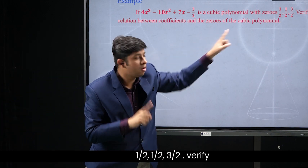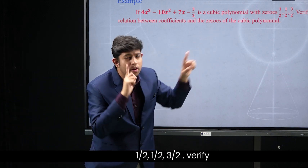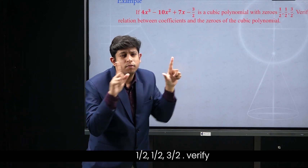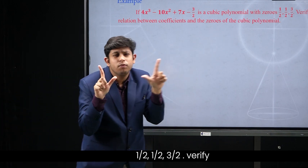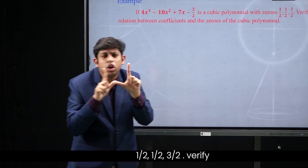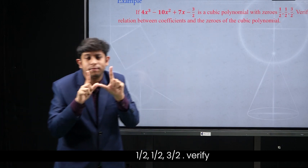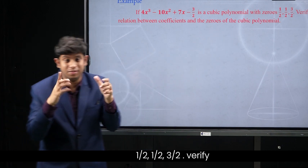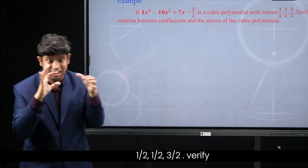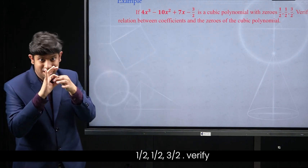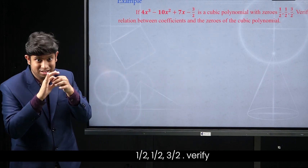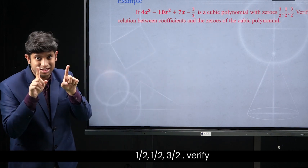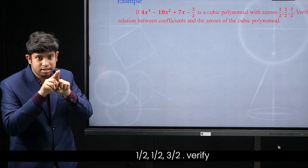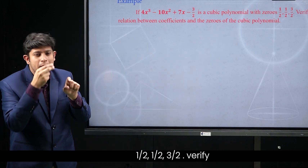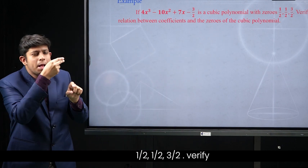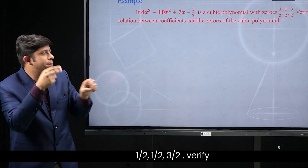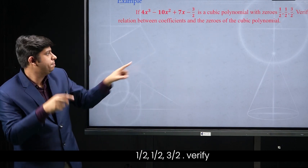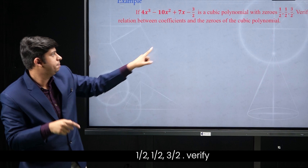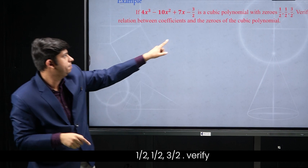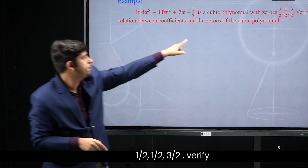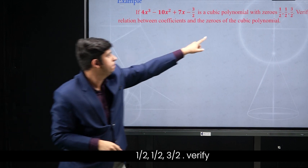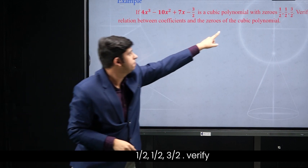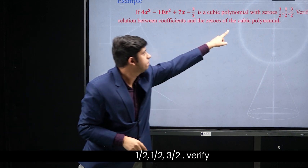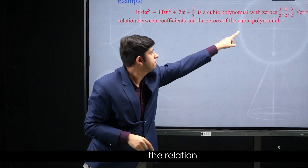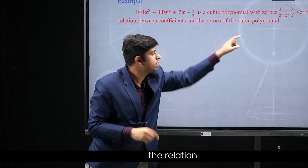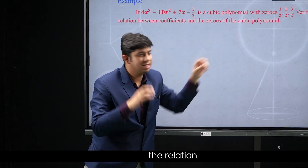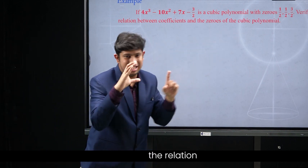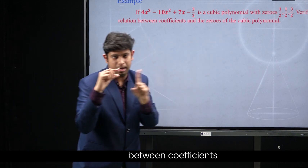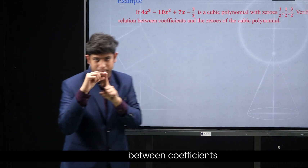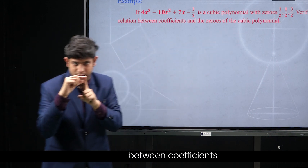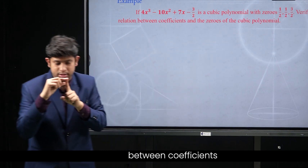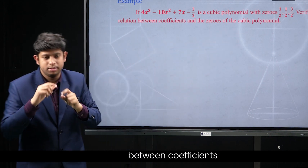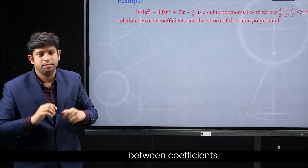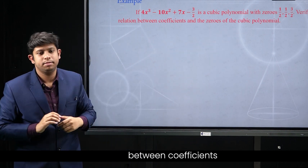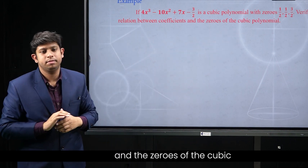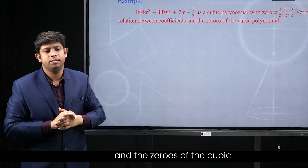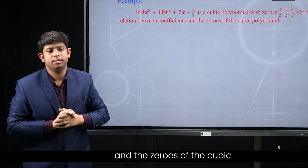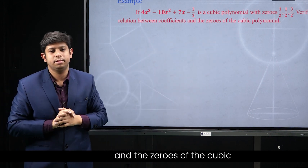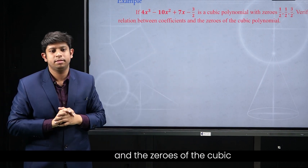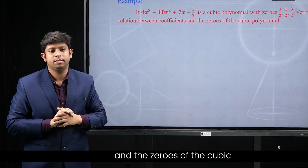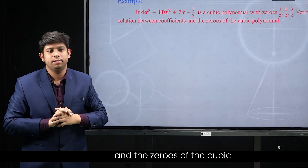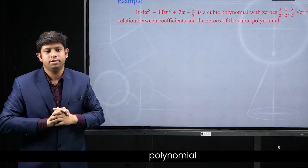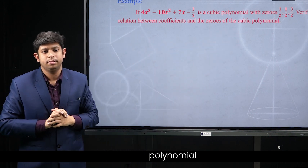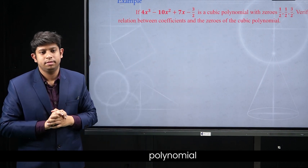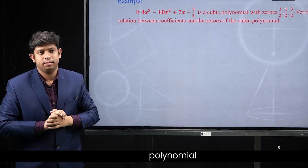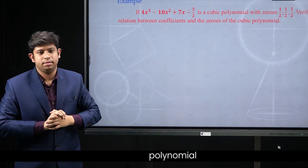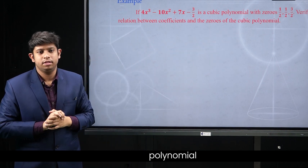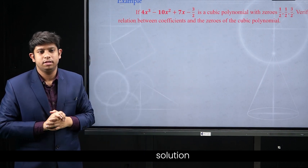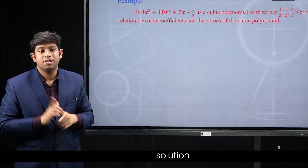2, 1 by 2 and 3 by 2, verify the relation between coefficients and the zeros of the cubic polynomial.